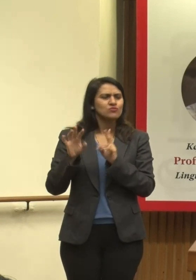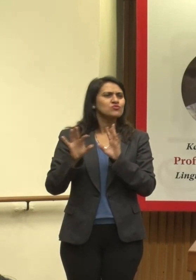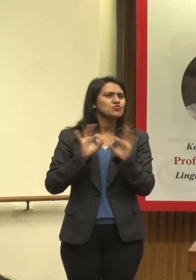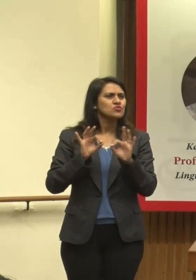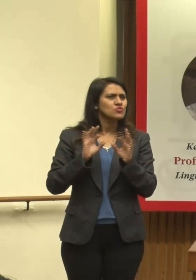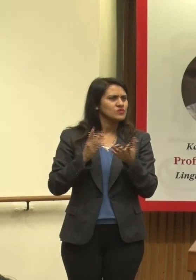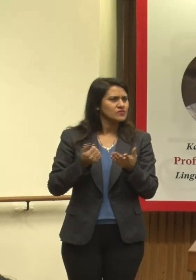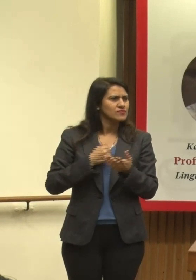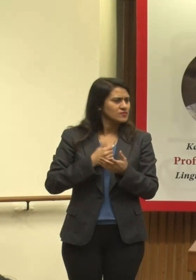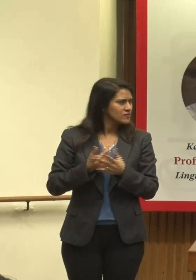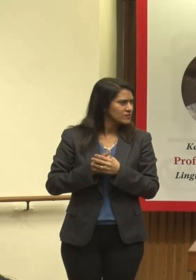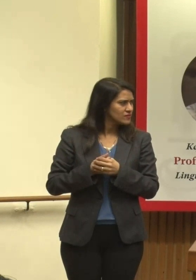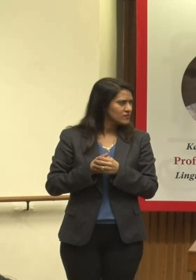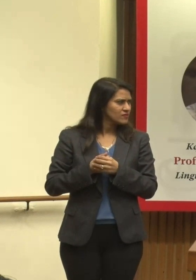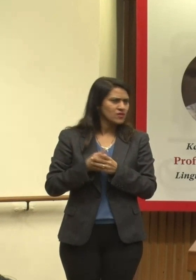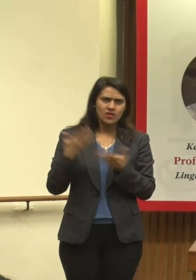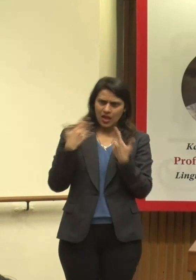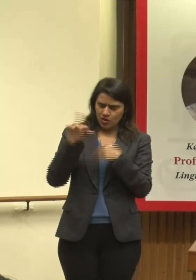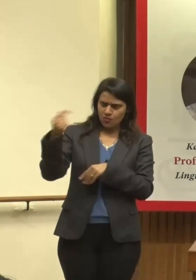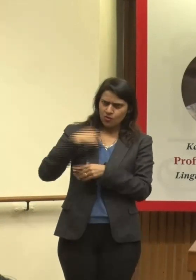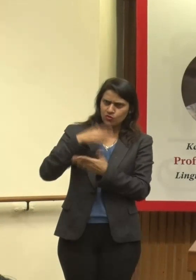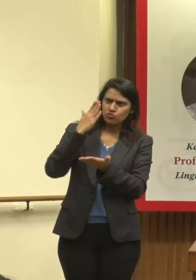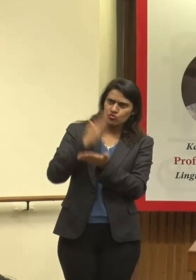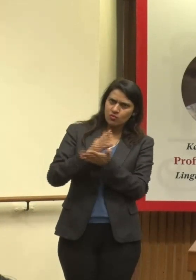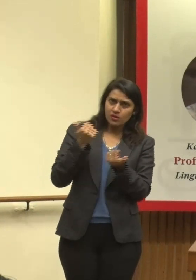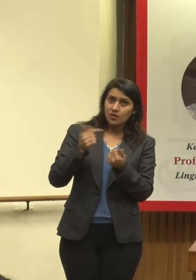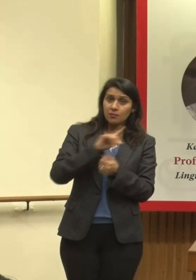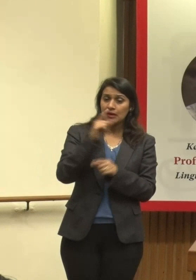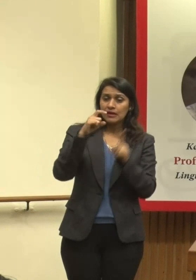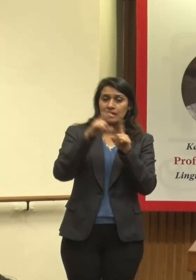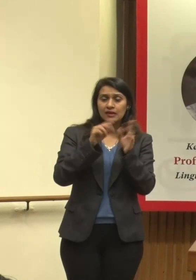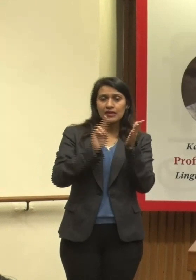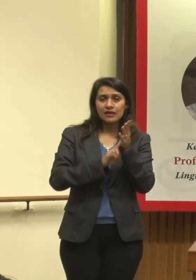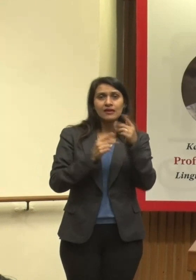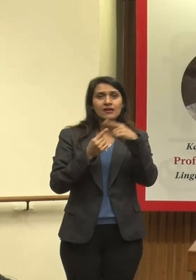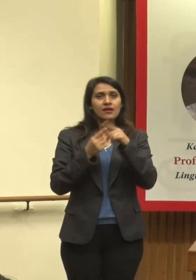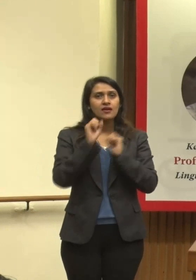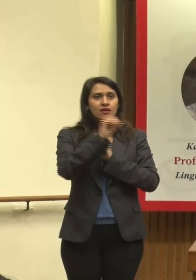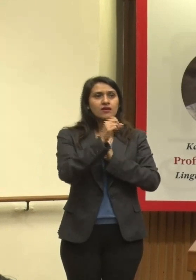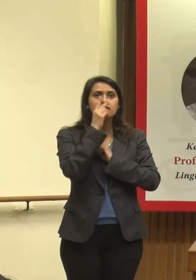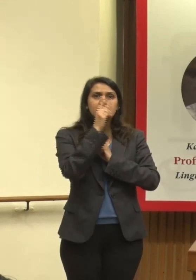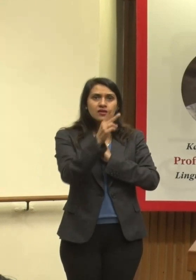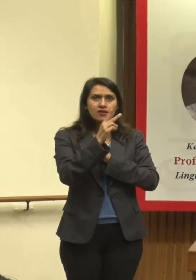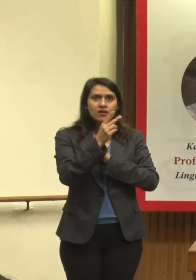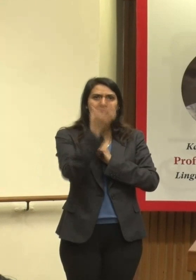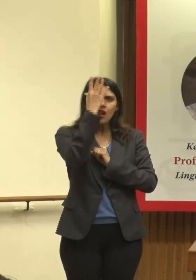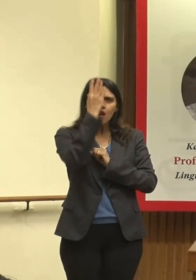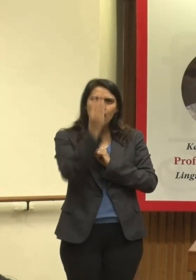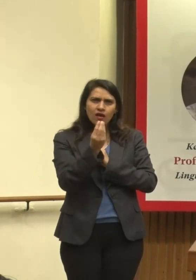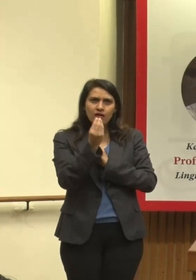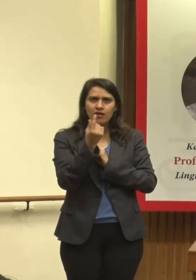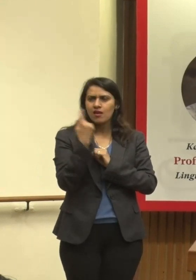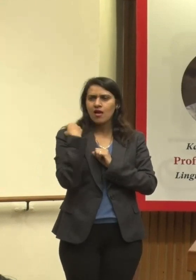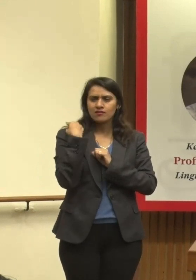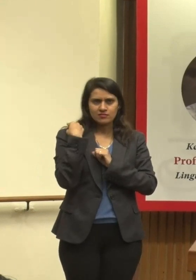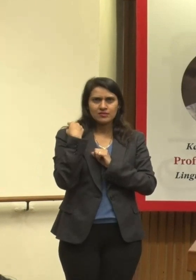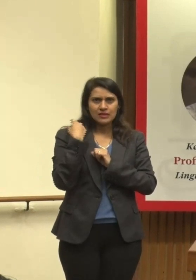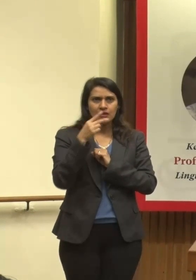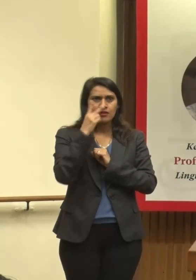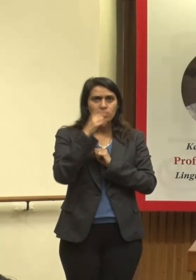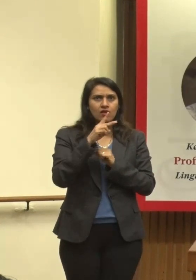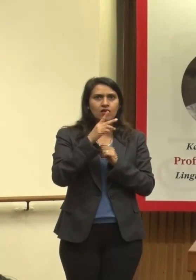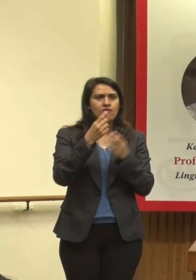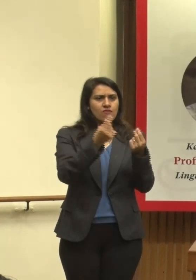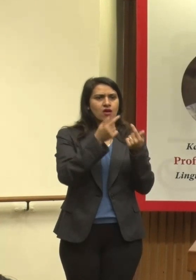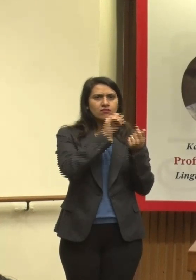of. Nobody will stop us. But a DNT seen at past midnight is immediately taken to